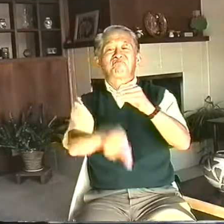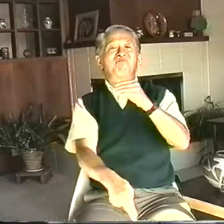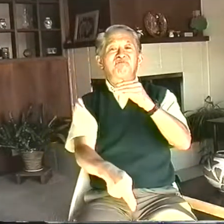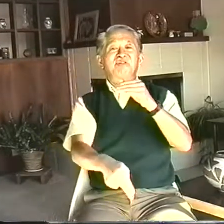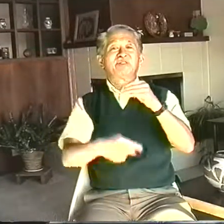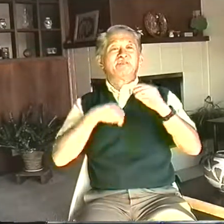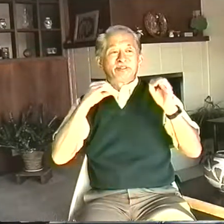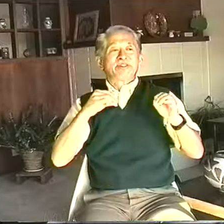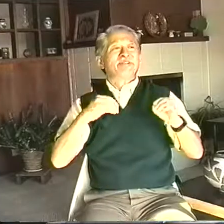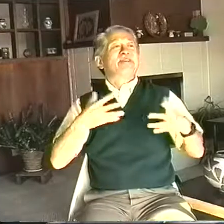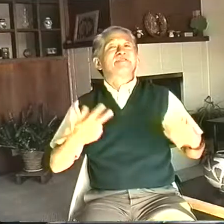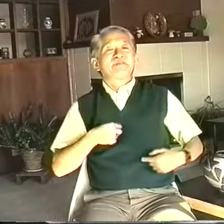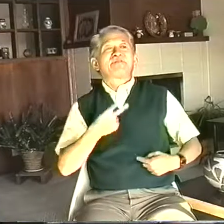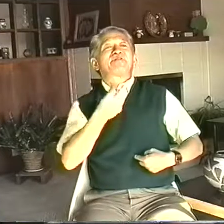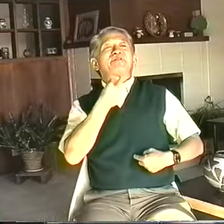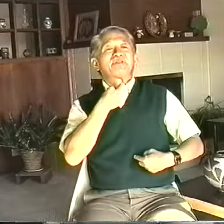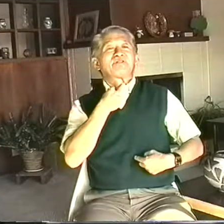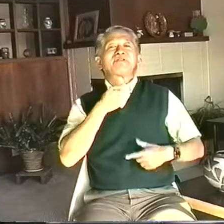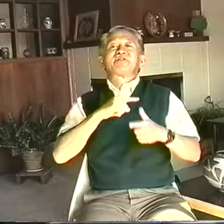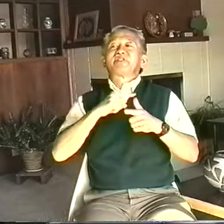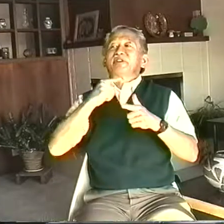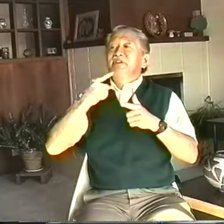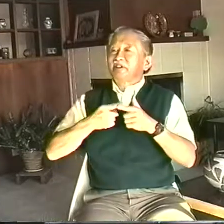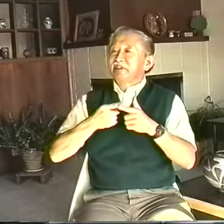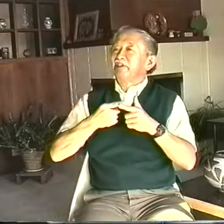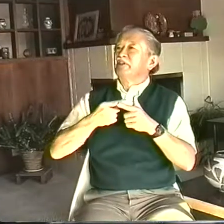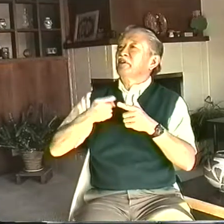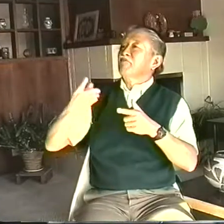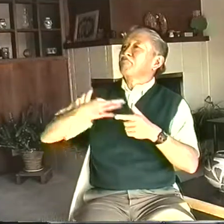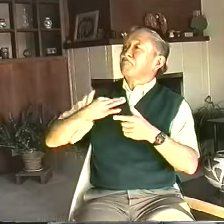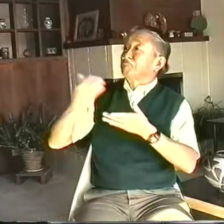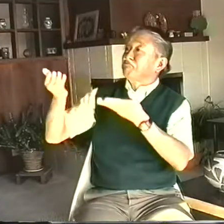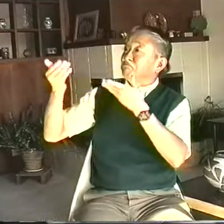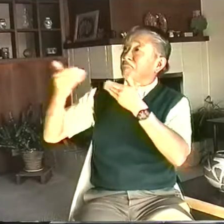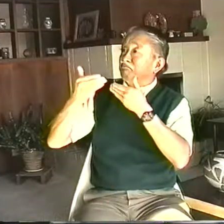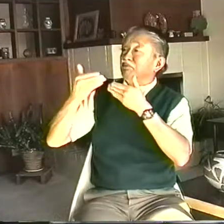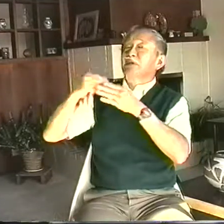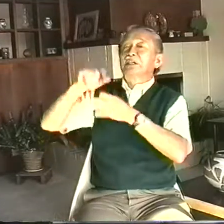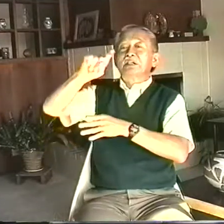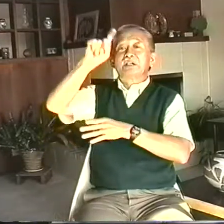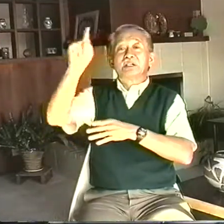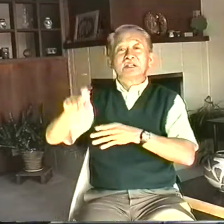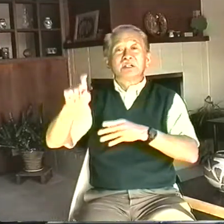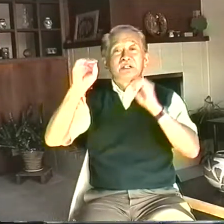When the budget was cut, my teaching position ended, but I was offered a job in Texas,